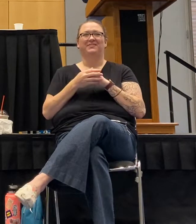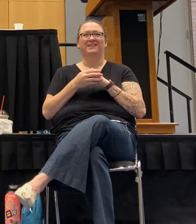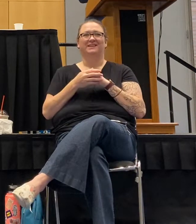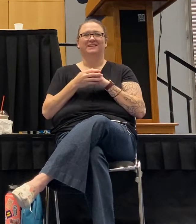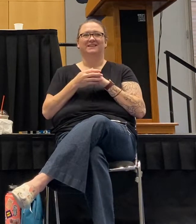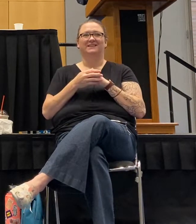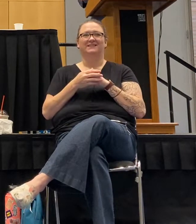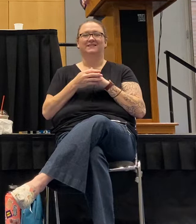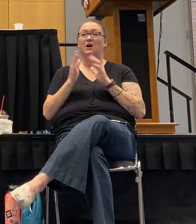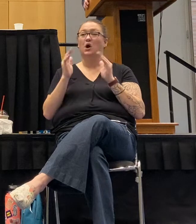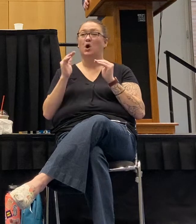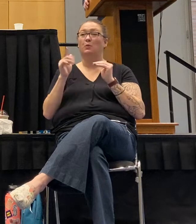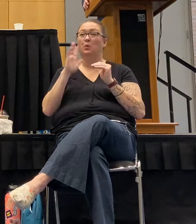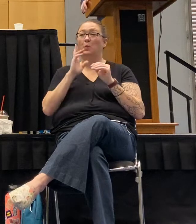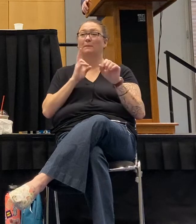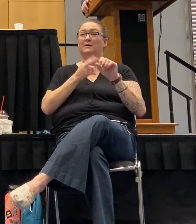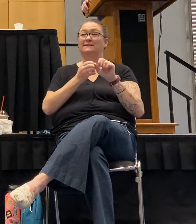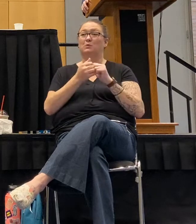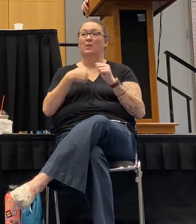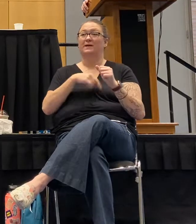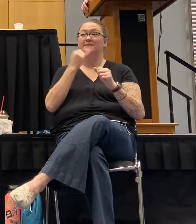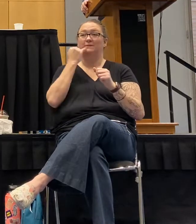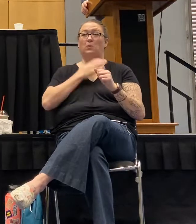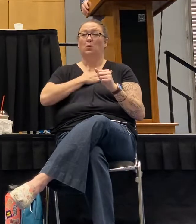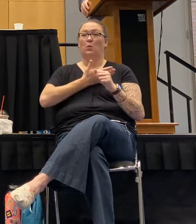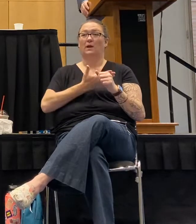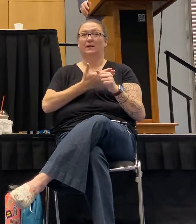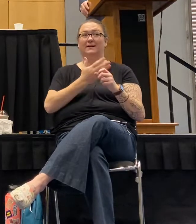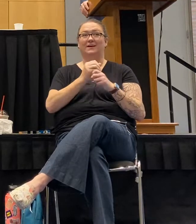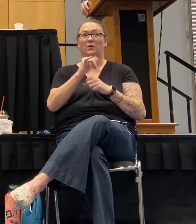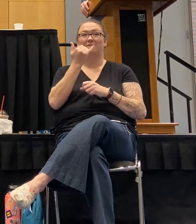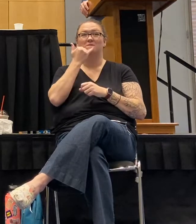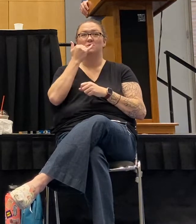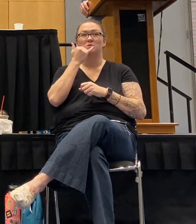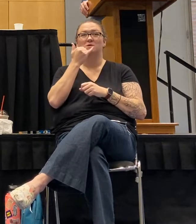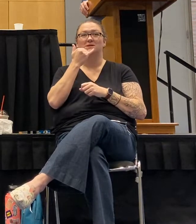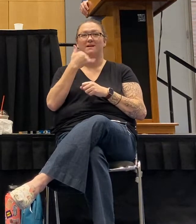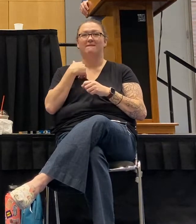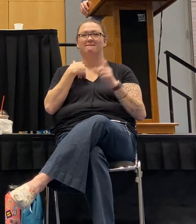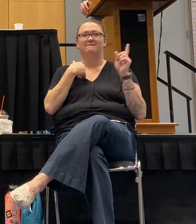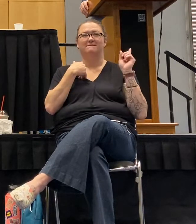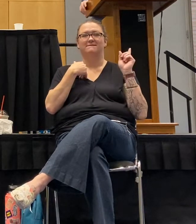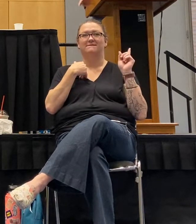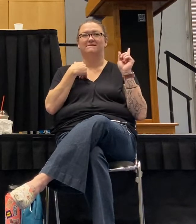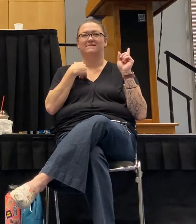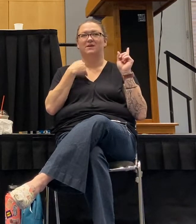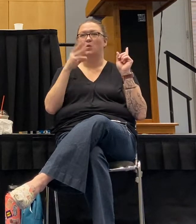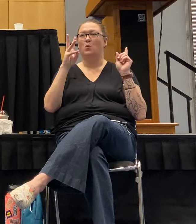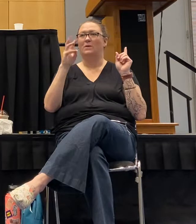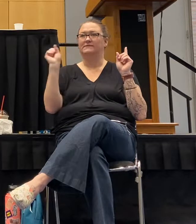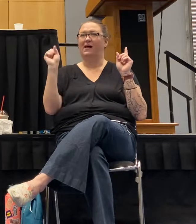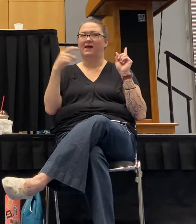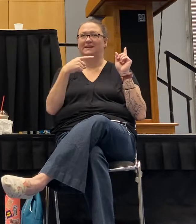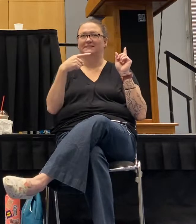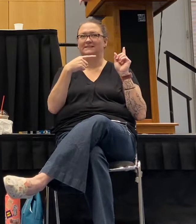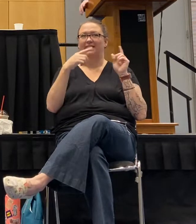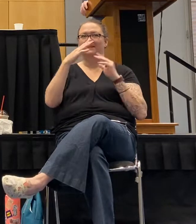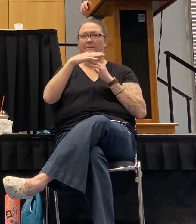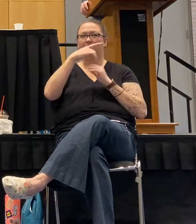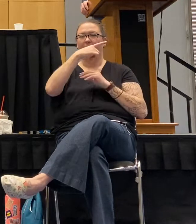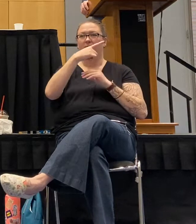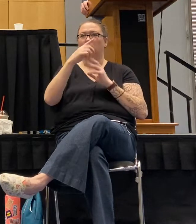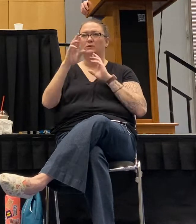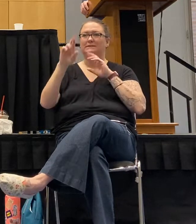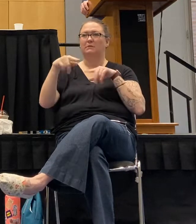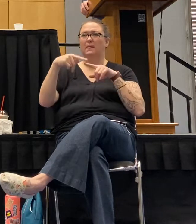we're hopeful that you'll participate with this if you're willing to pull out your phones, and they've got the website here at the top. You